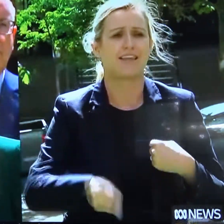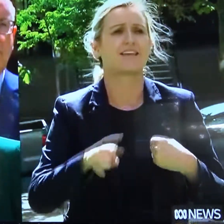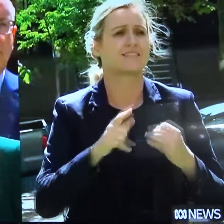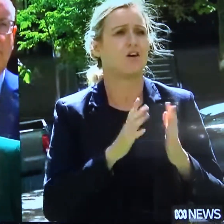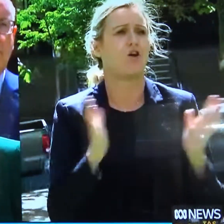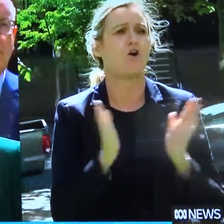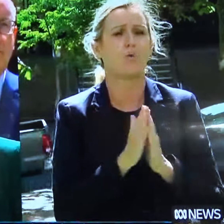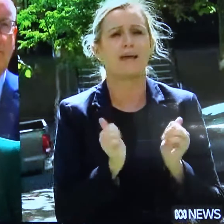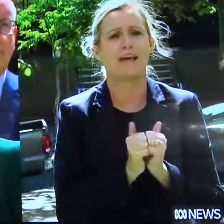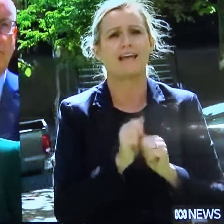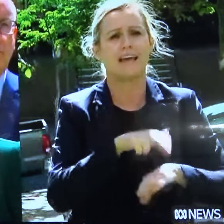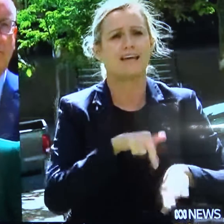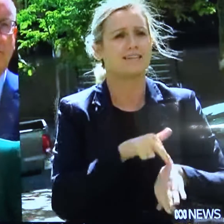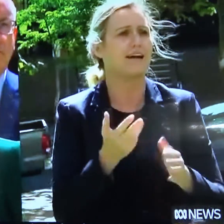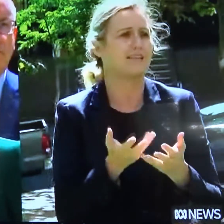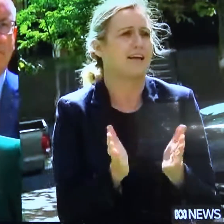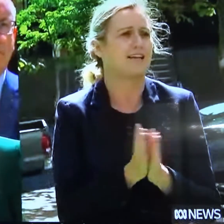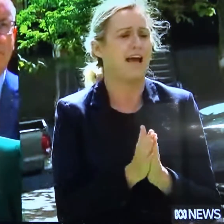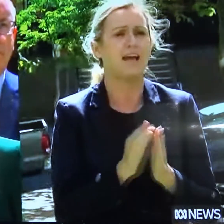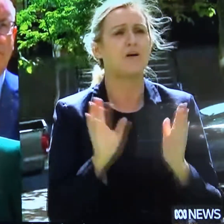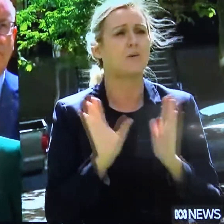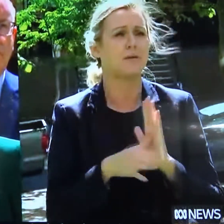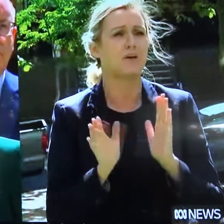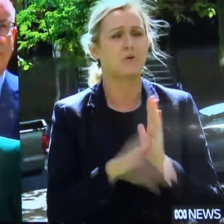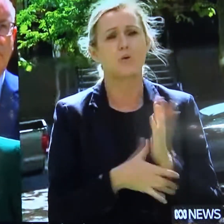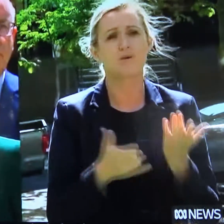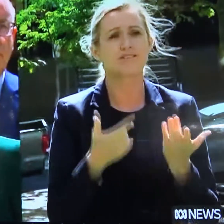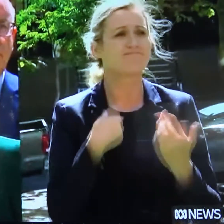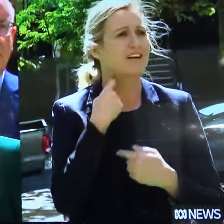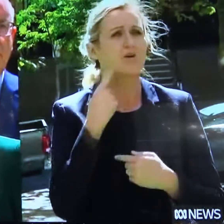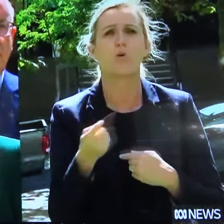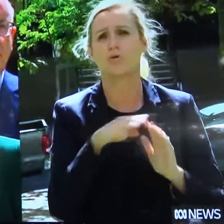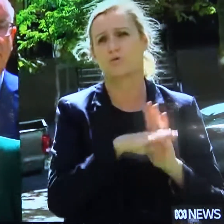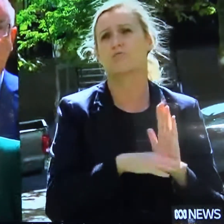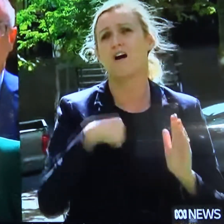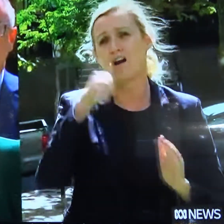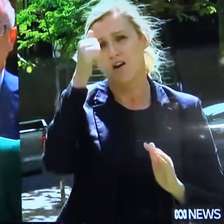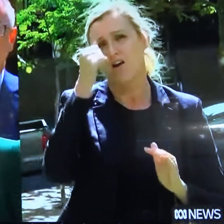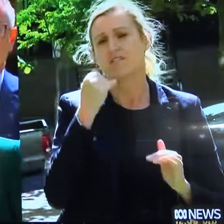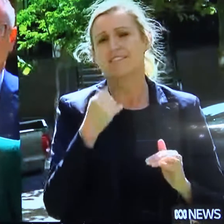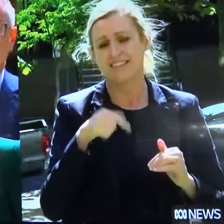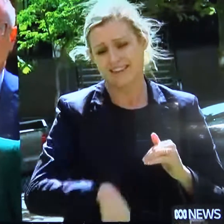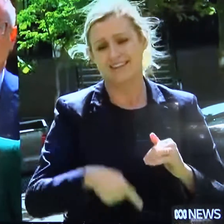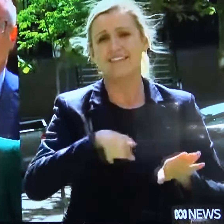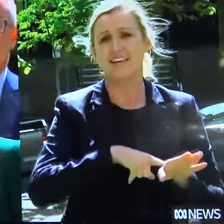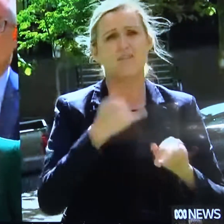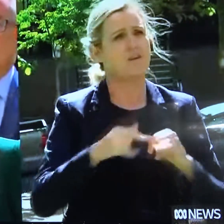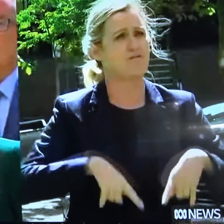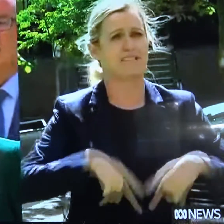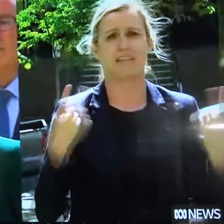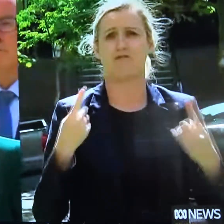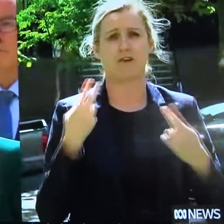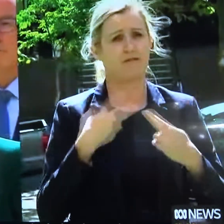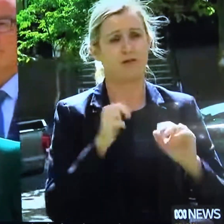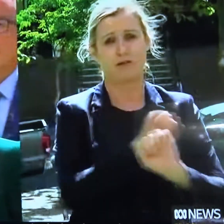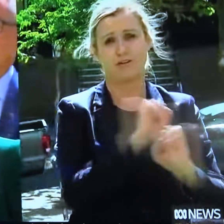haven't appreciated the significance of having to really respect the restrictions. So I know this is a very different Easter for all of us,